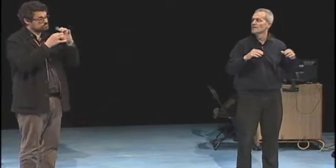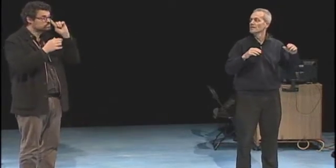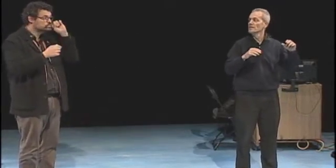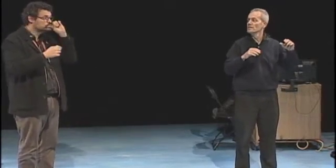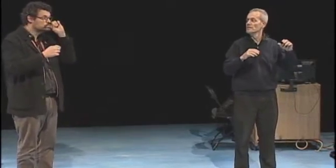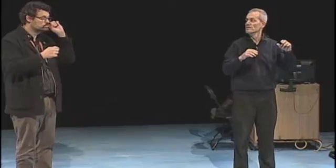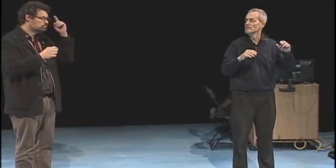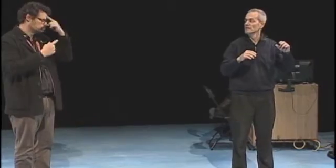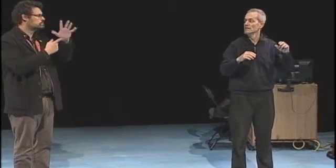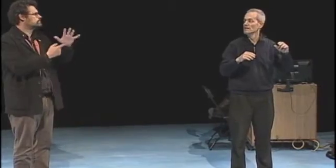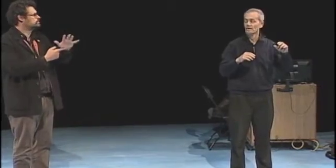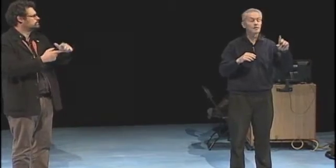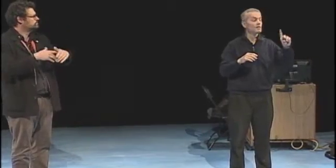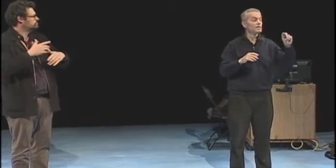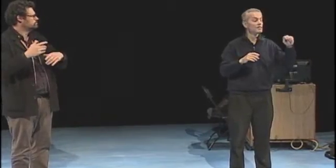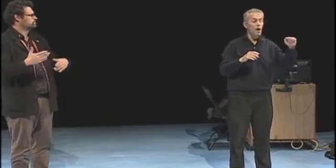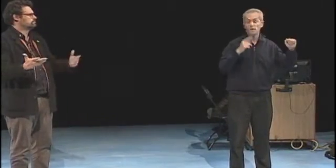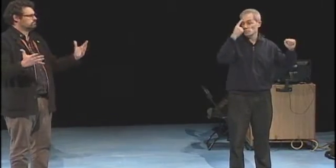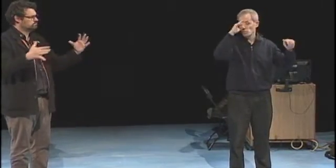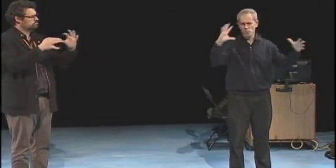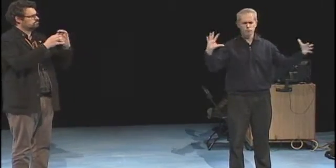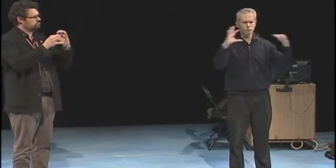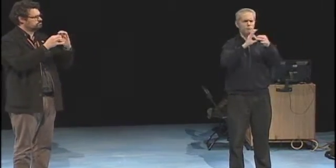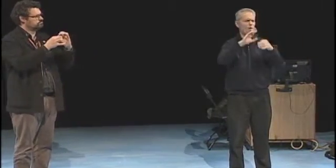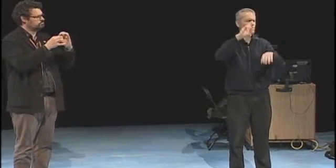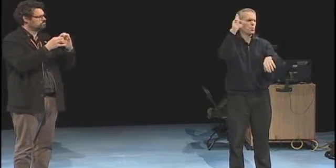the famous Devia mural.